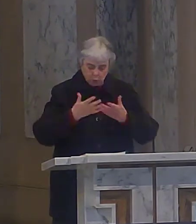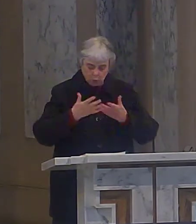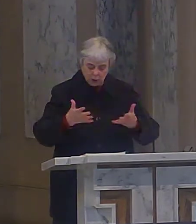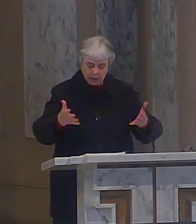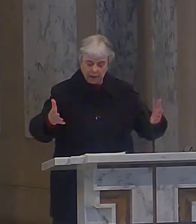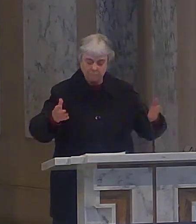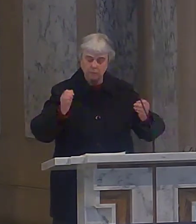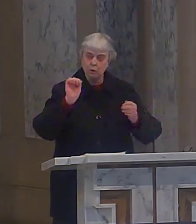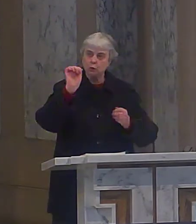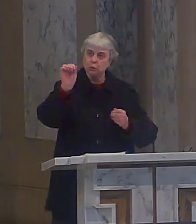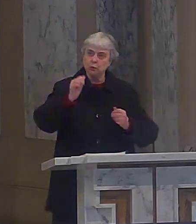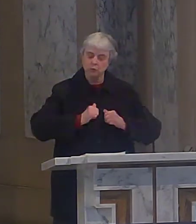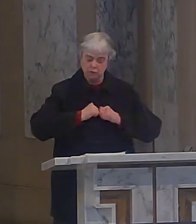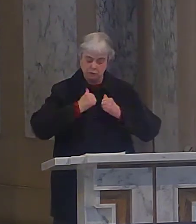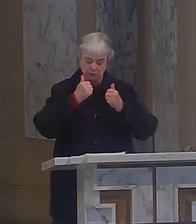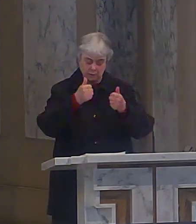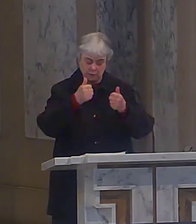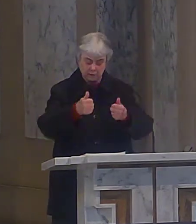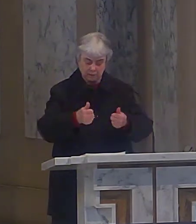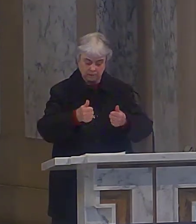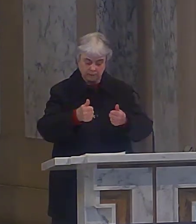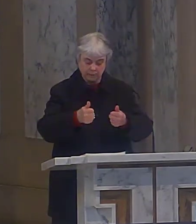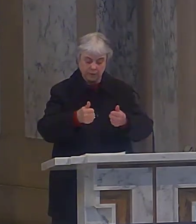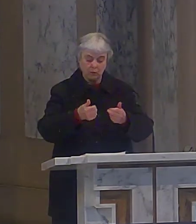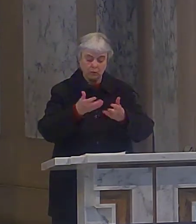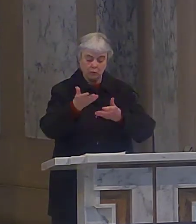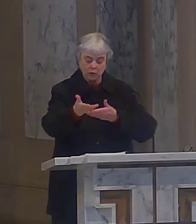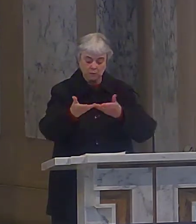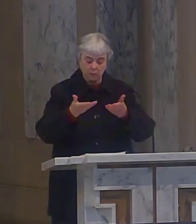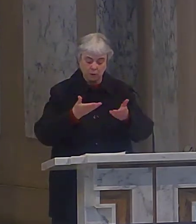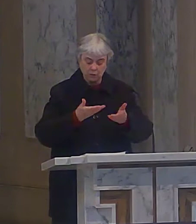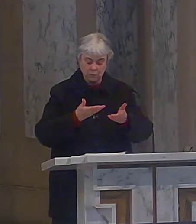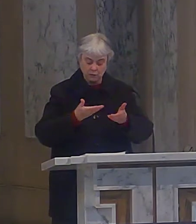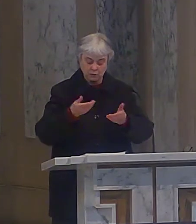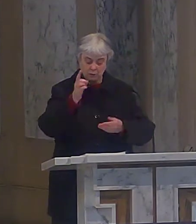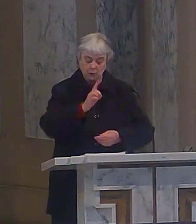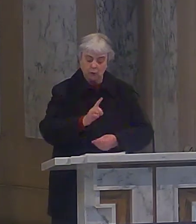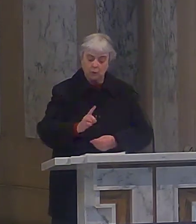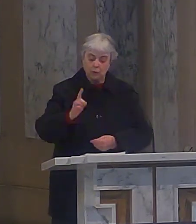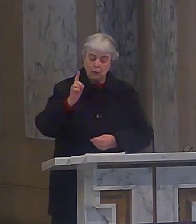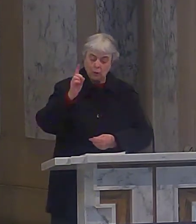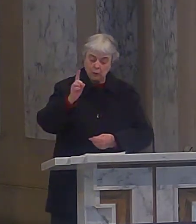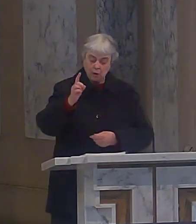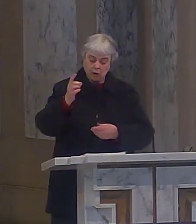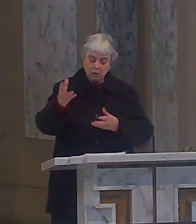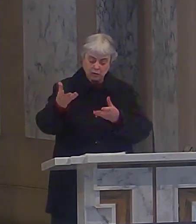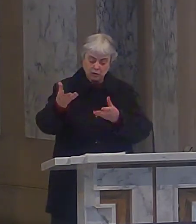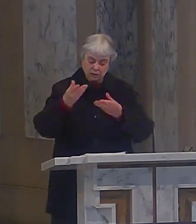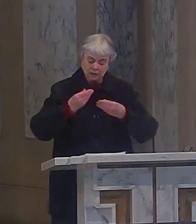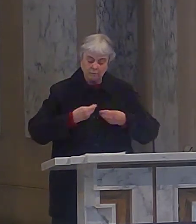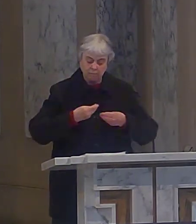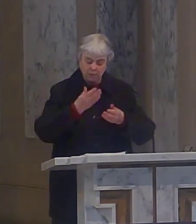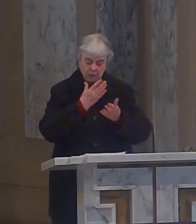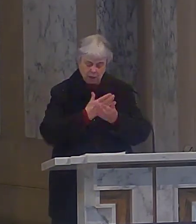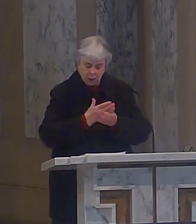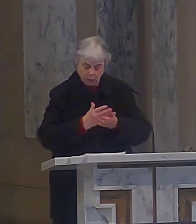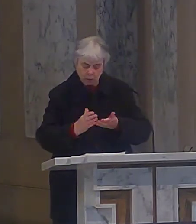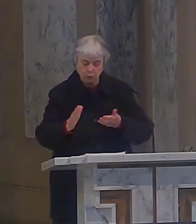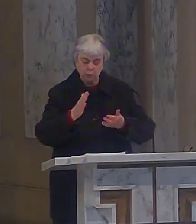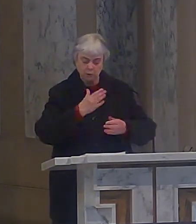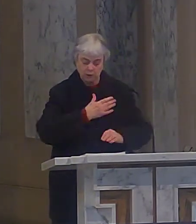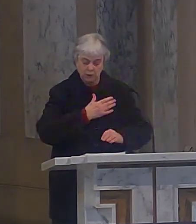proclaim your goodness response oh god give me